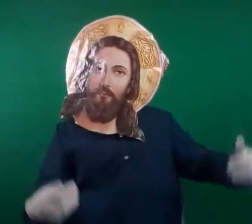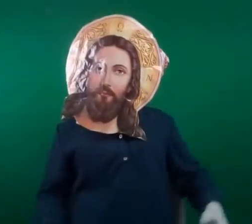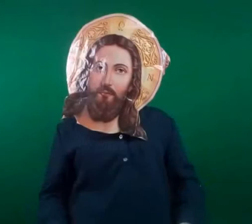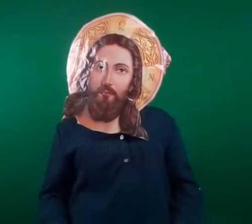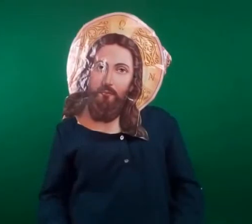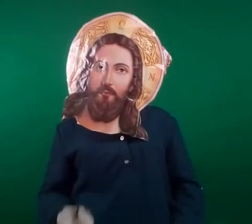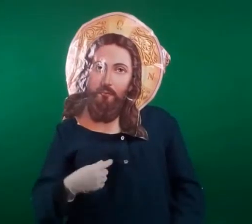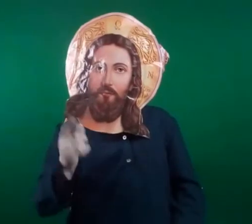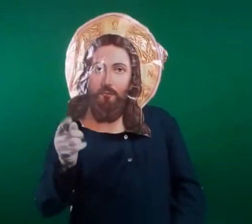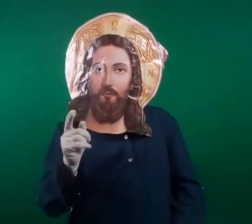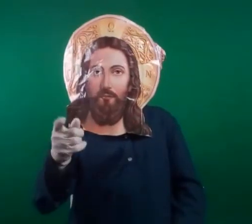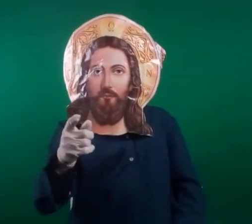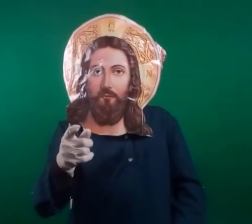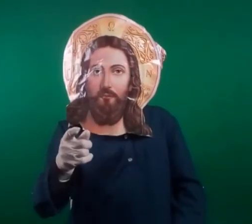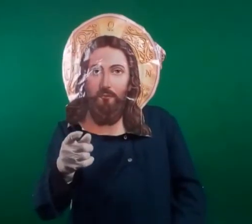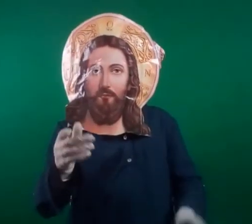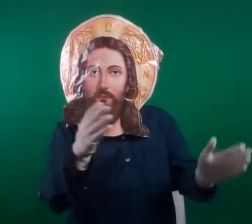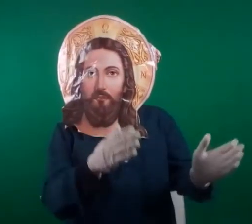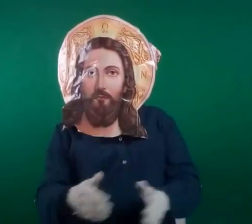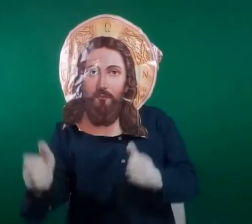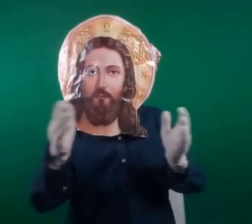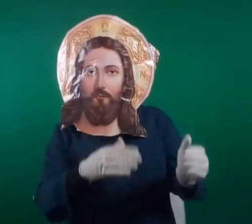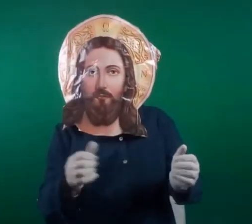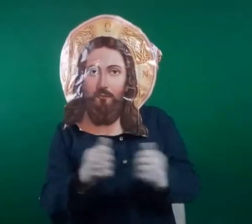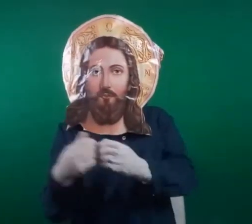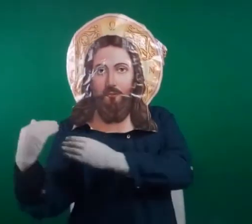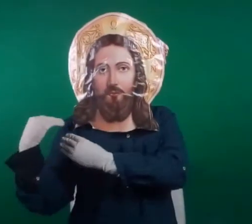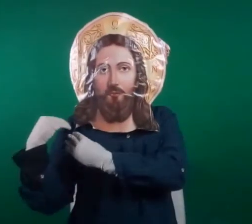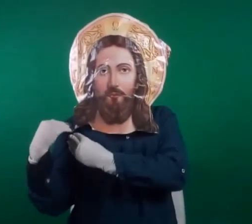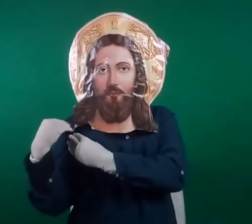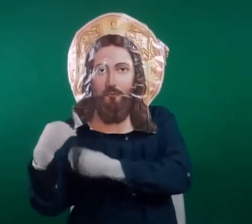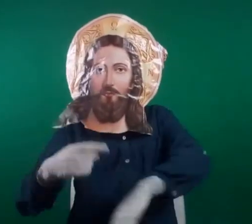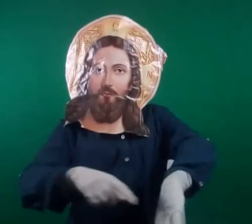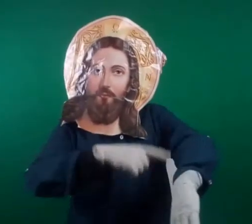I tell you, act responsibly always.